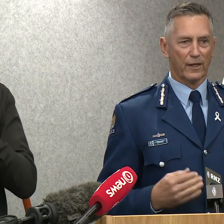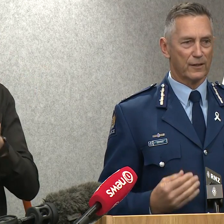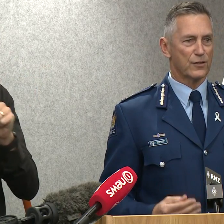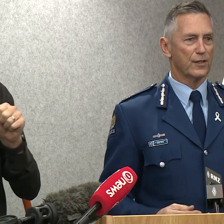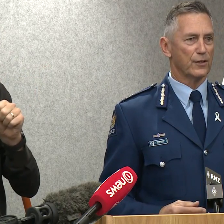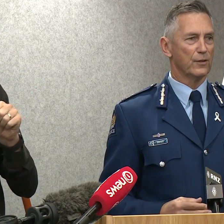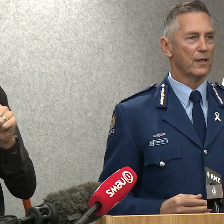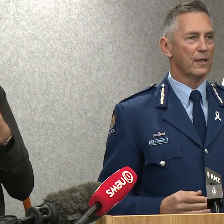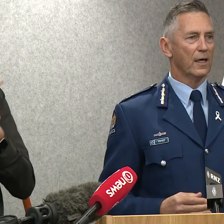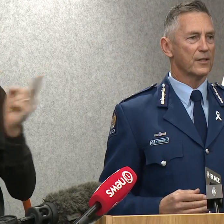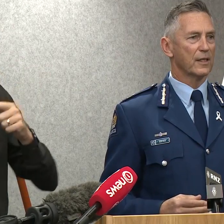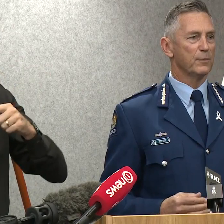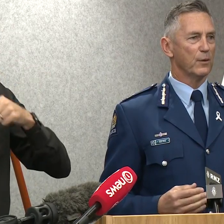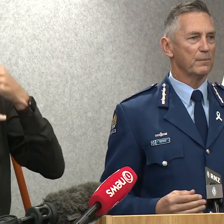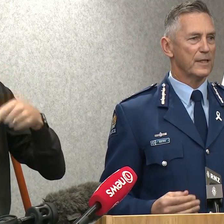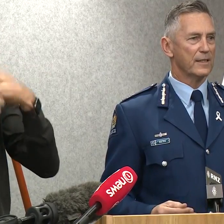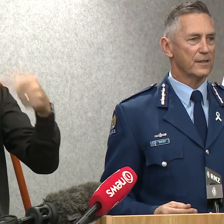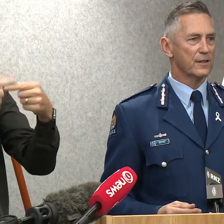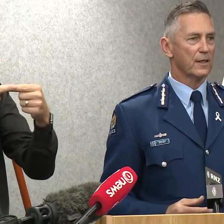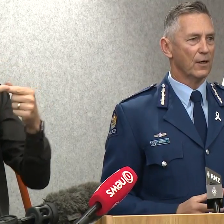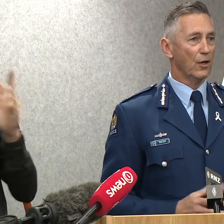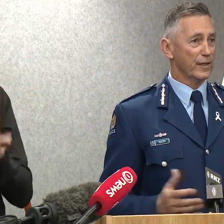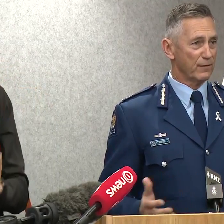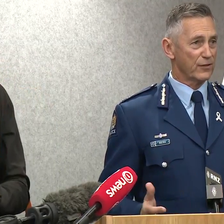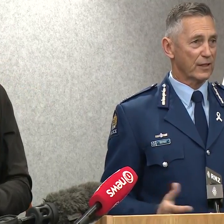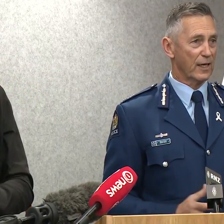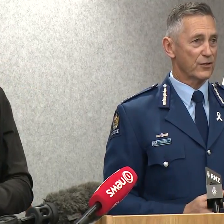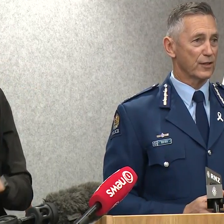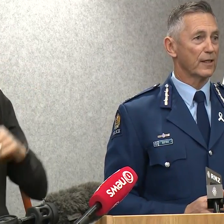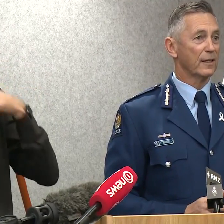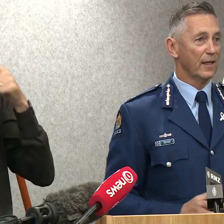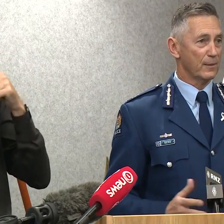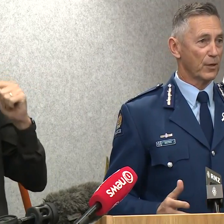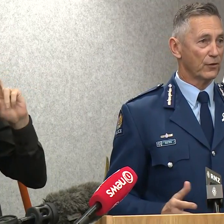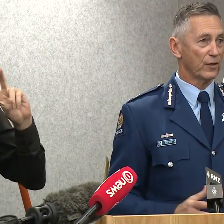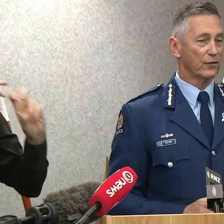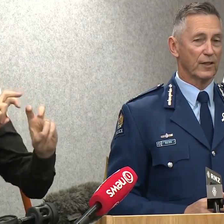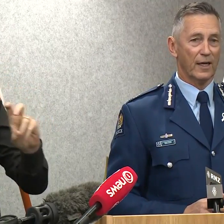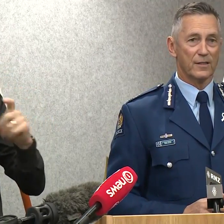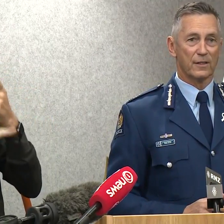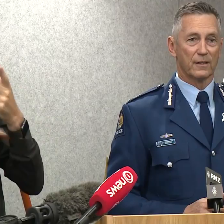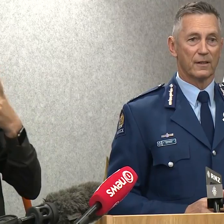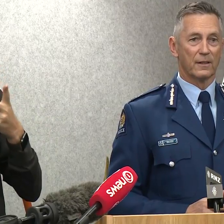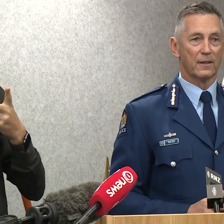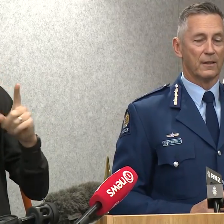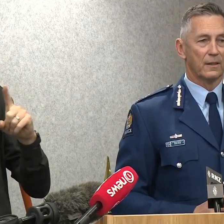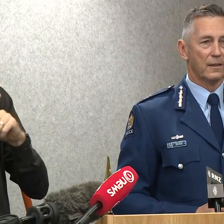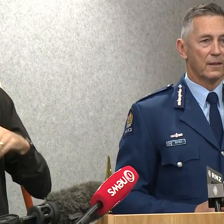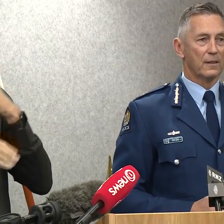ensure that I continue to keep you updated on the investigation and the process to date.